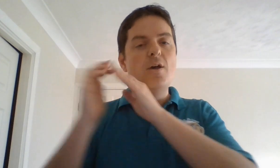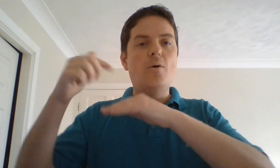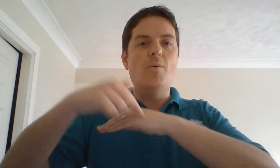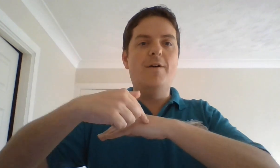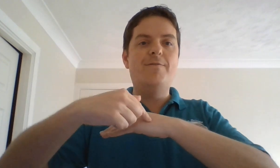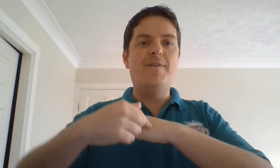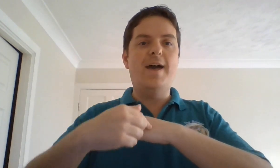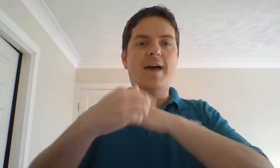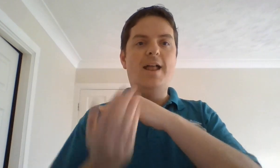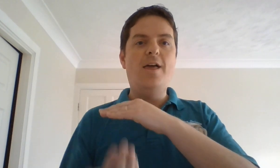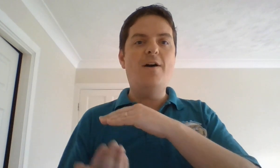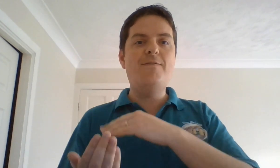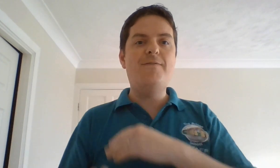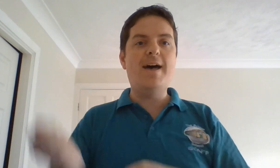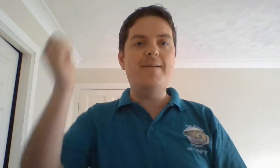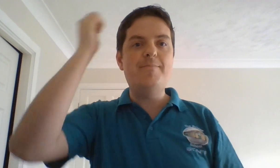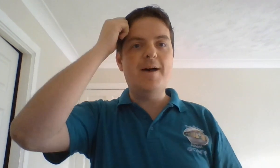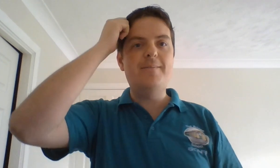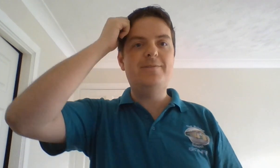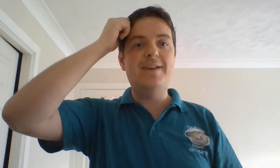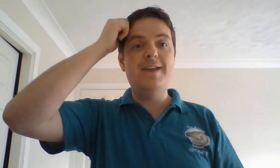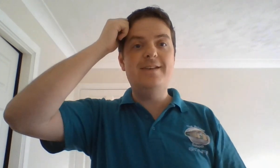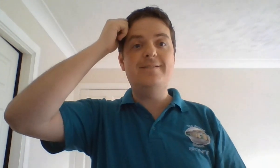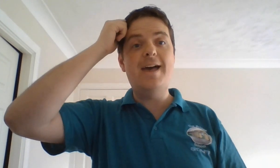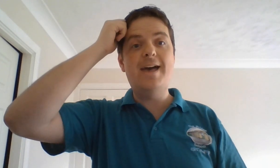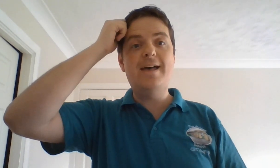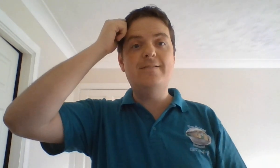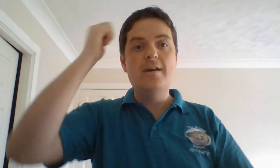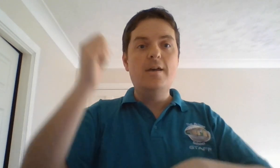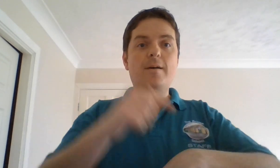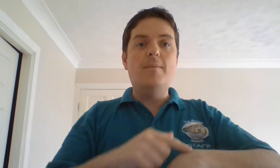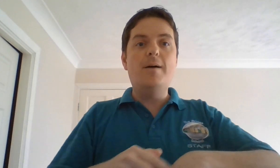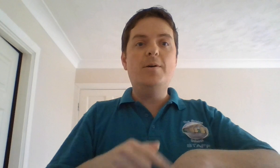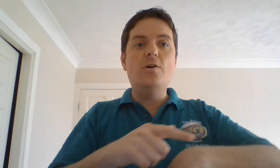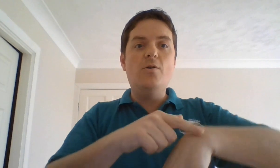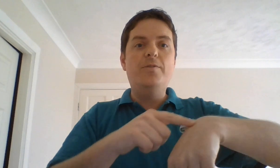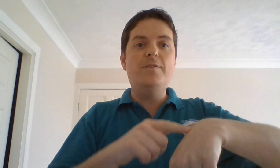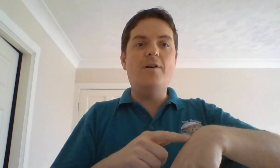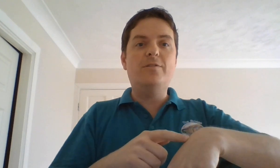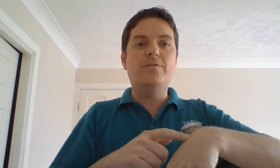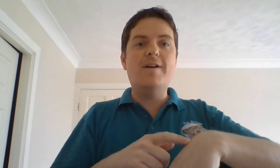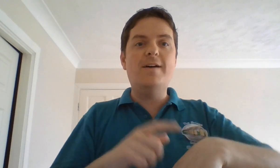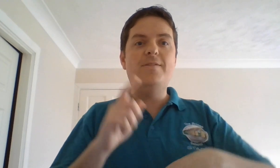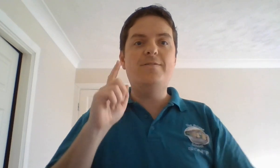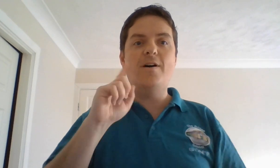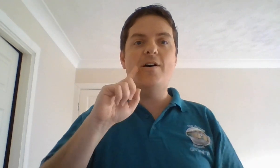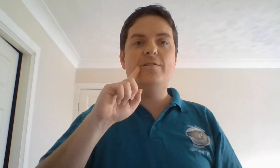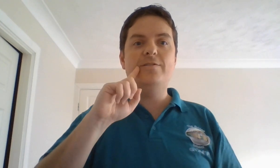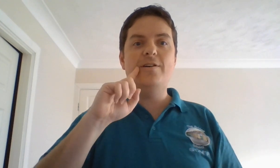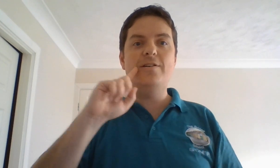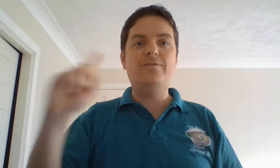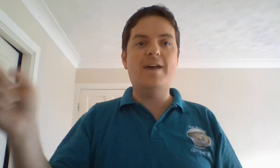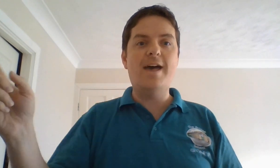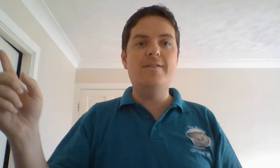One fell off and bumped his head. Mama called the doctor and the doctor said